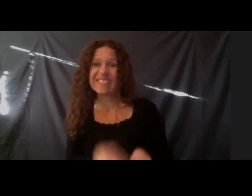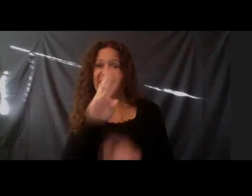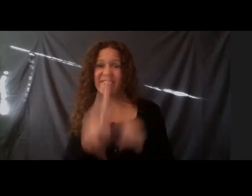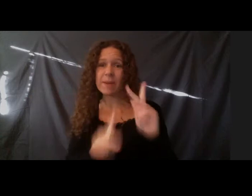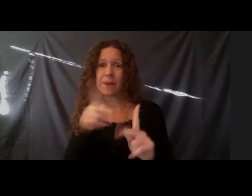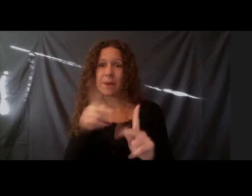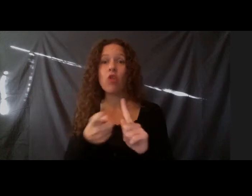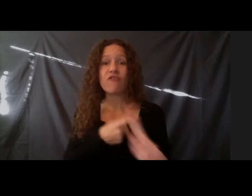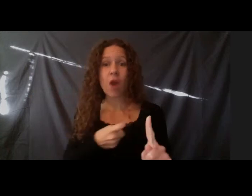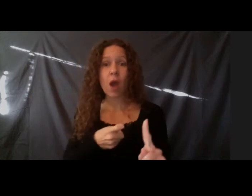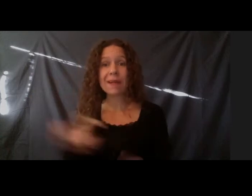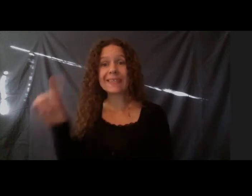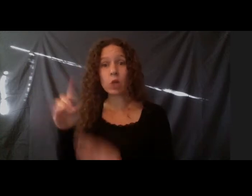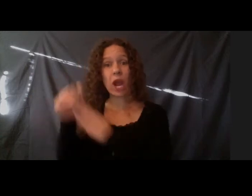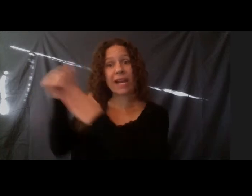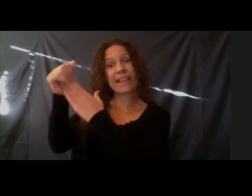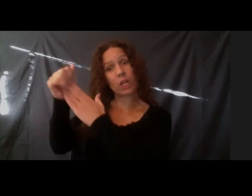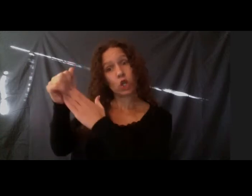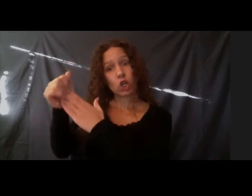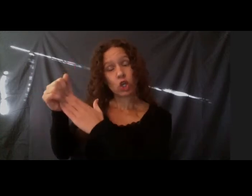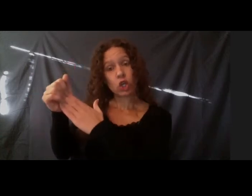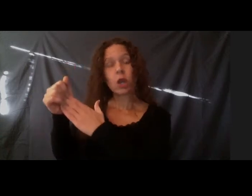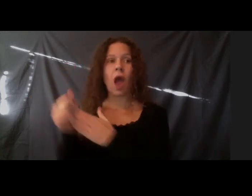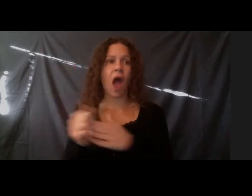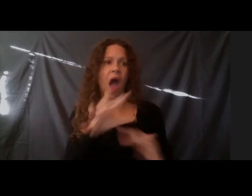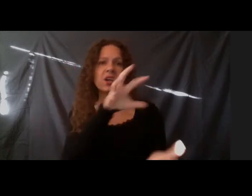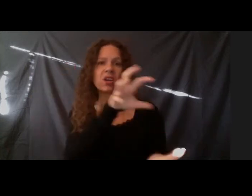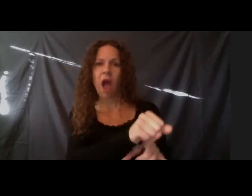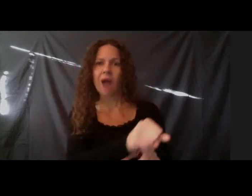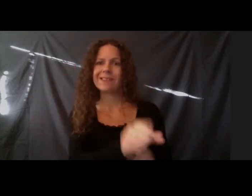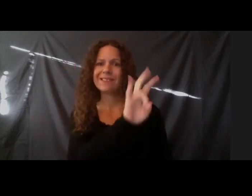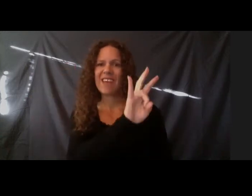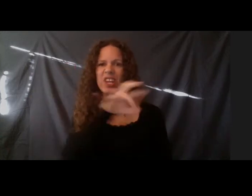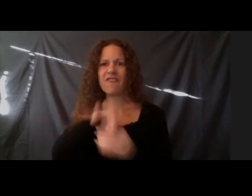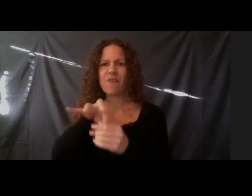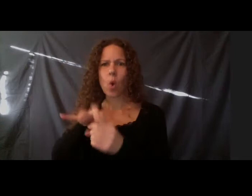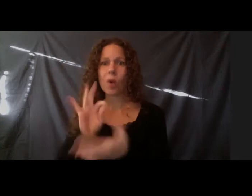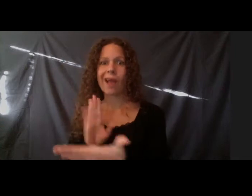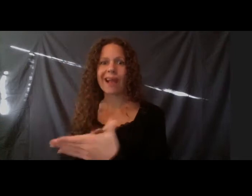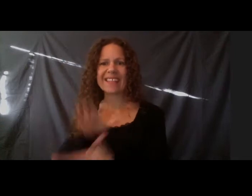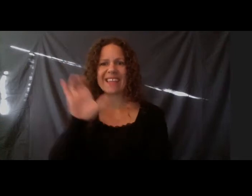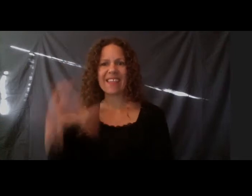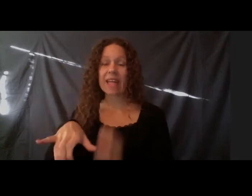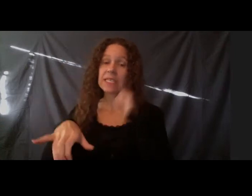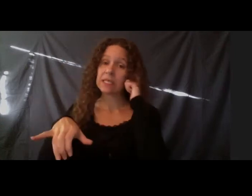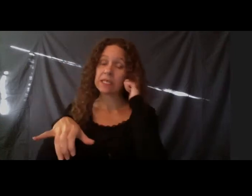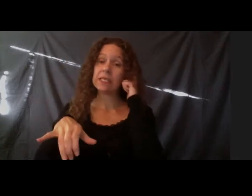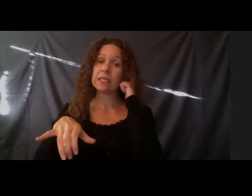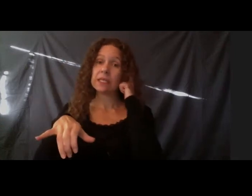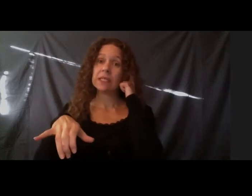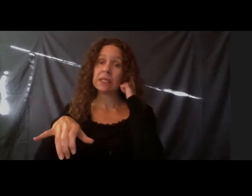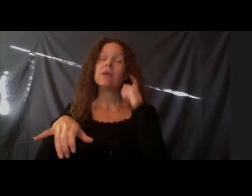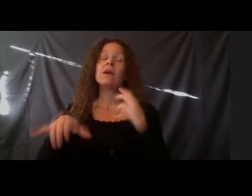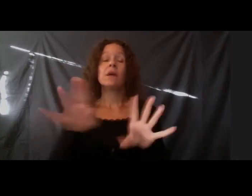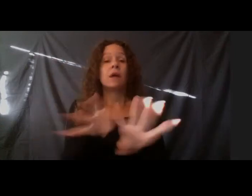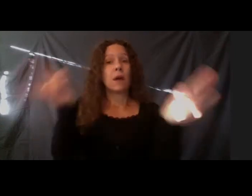vote against it. And there is one in my backyard that I will talk to see if maybe there's something I can help people